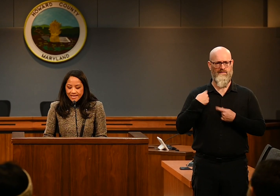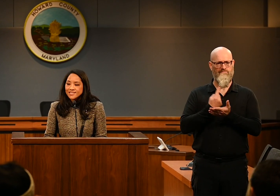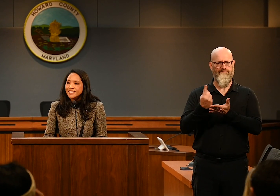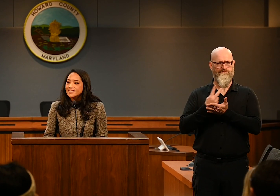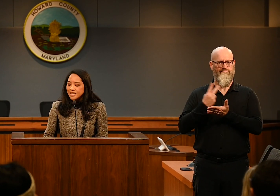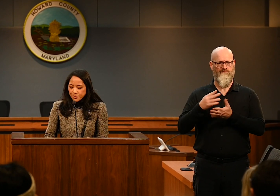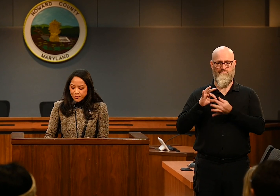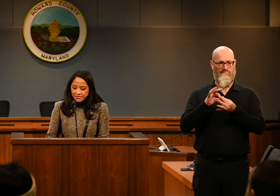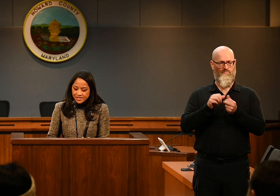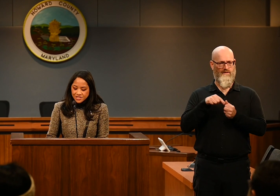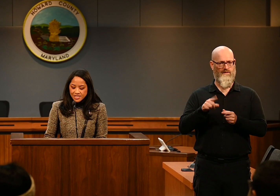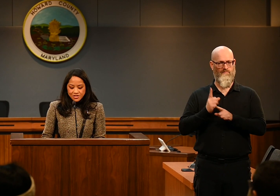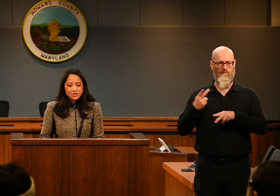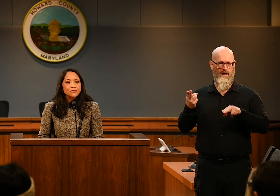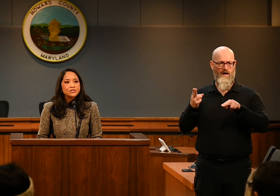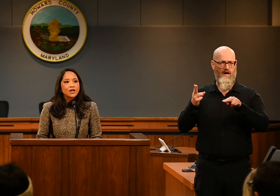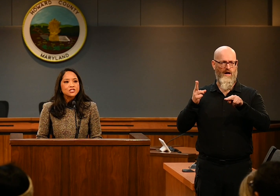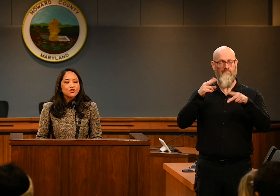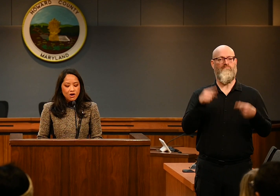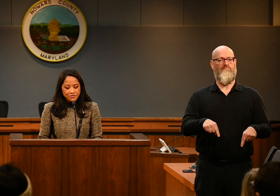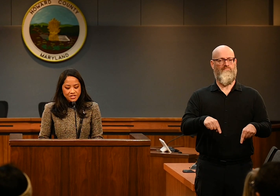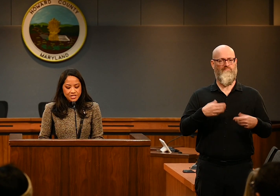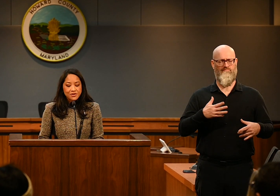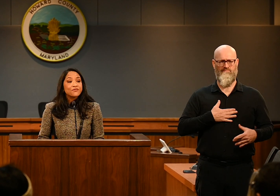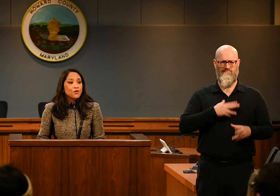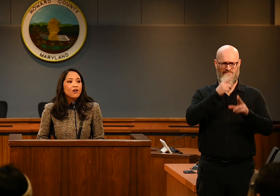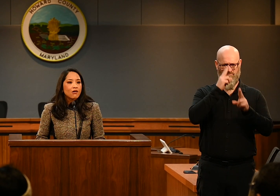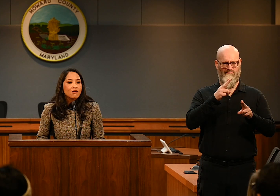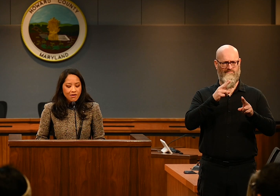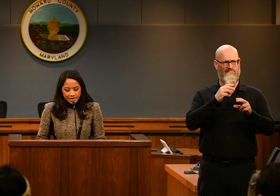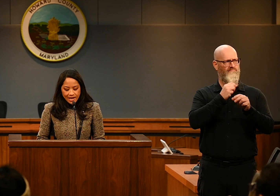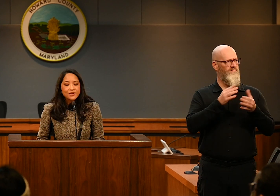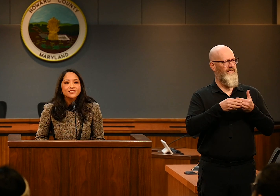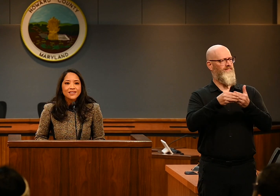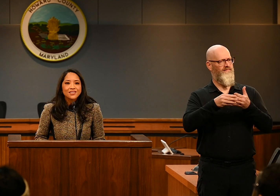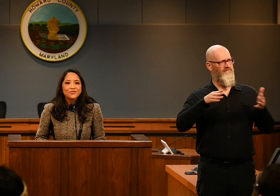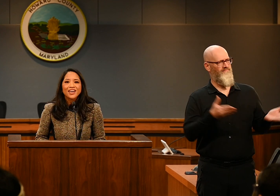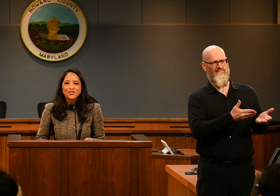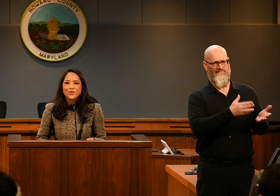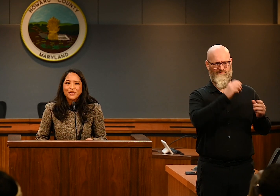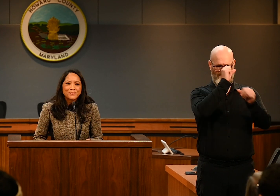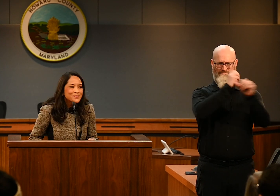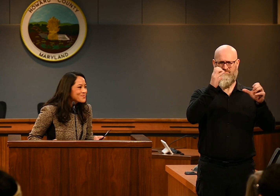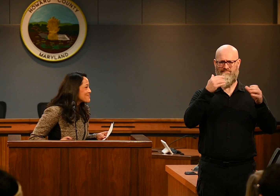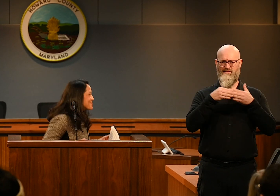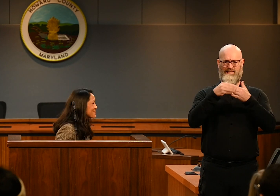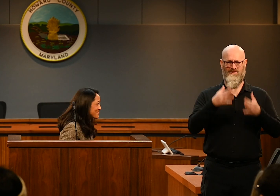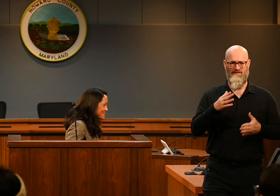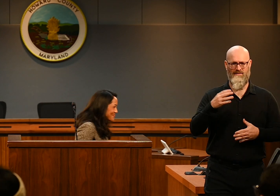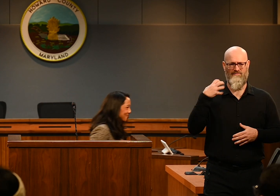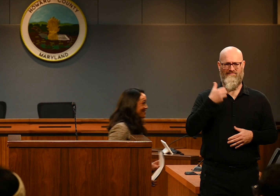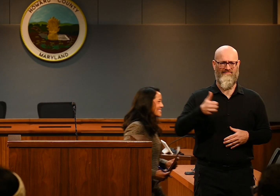moment. It is a deep privilege to introduce a strong visionary for all, County Executive Calvin Ball.